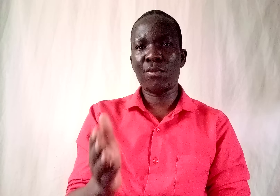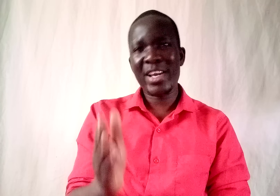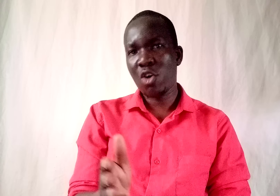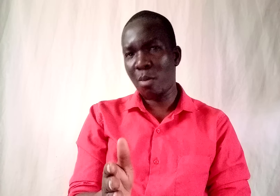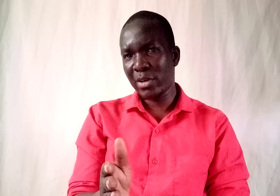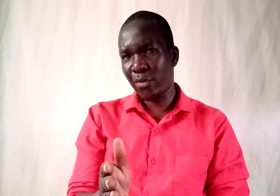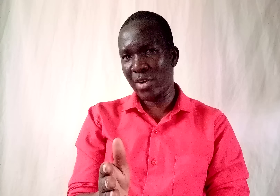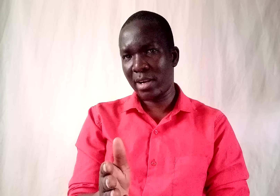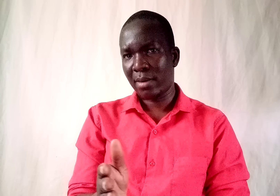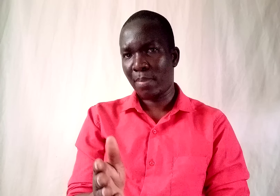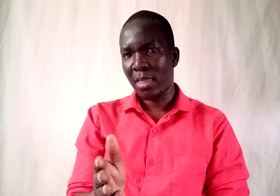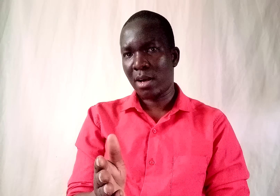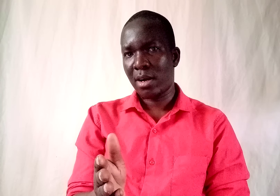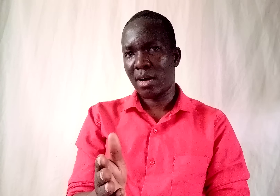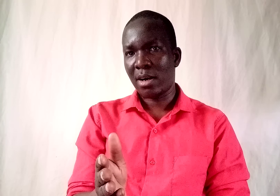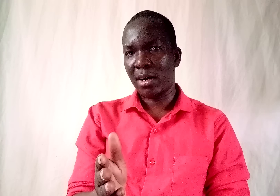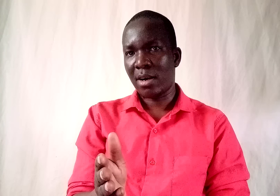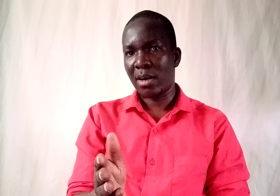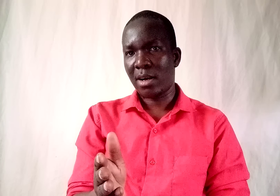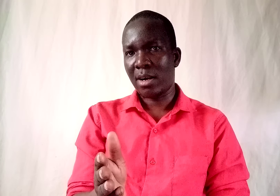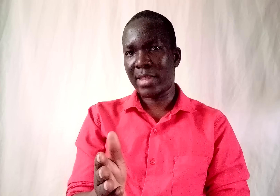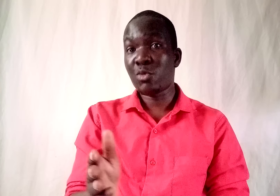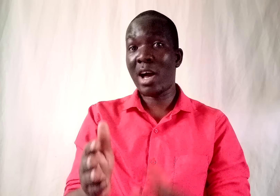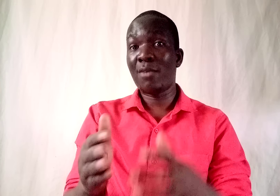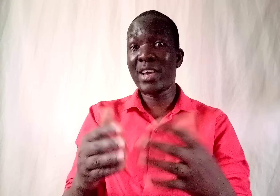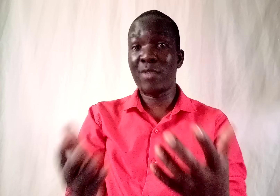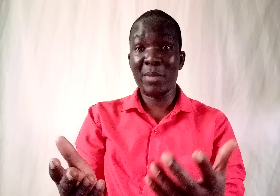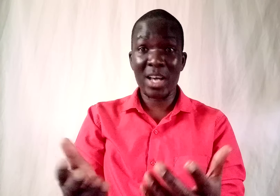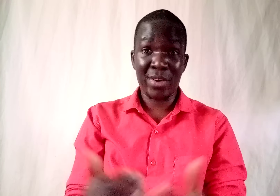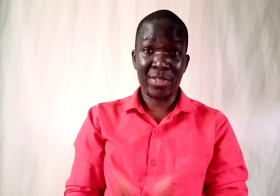very common food that we are very familiar with.